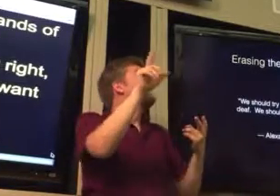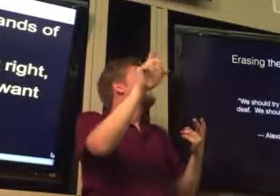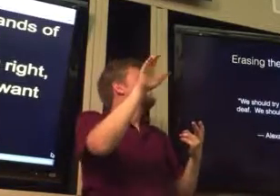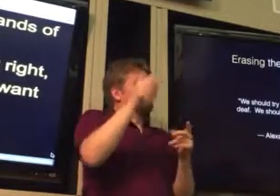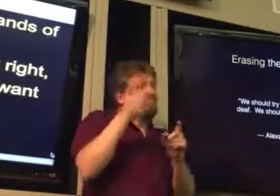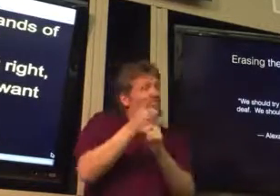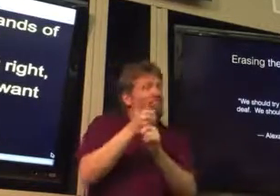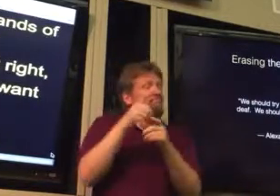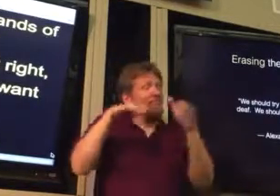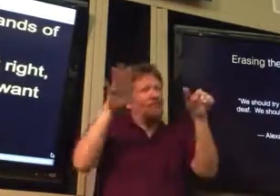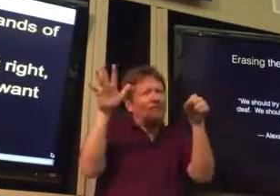role model,